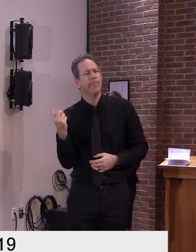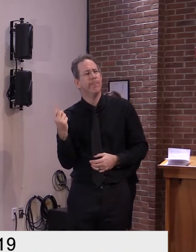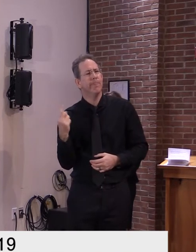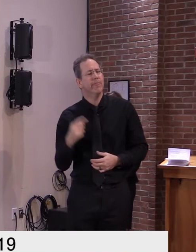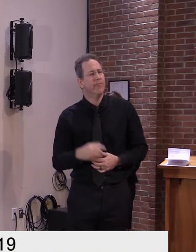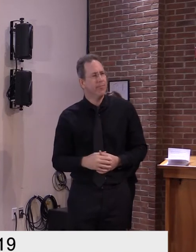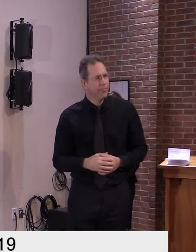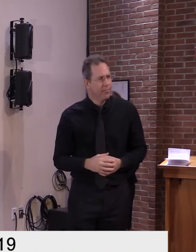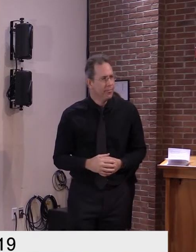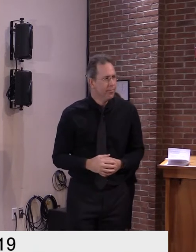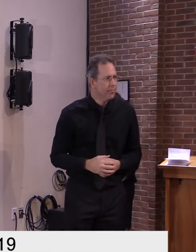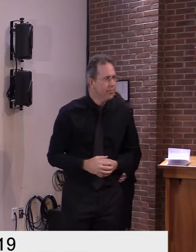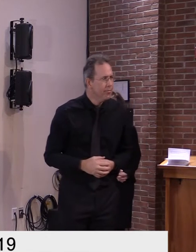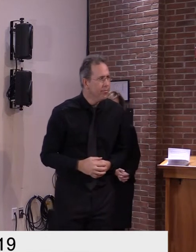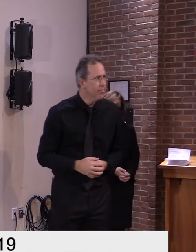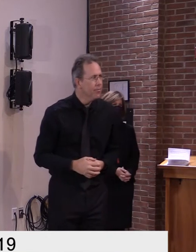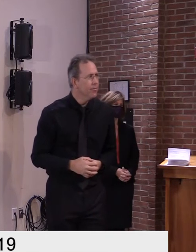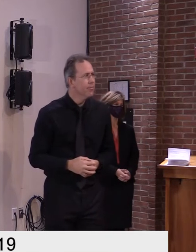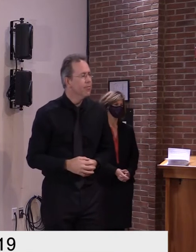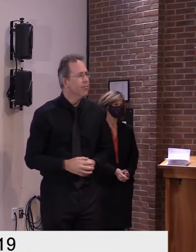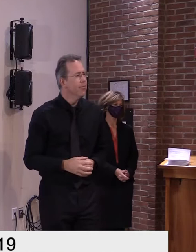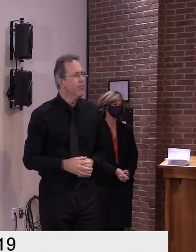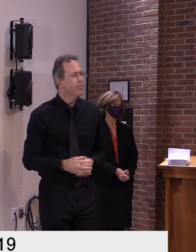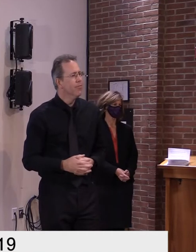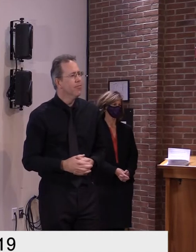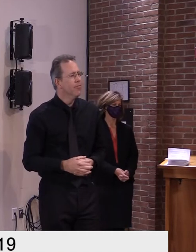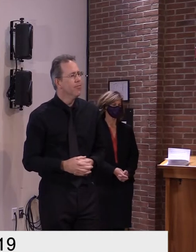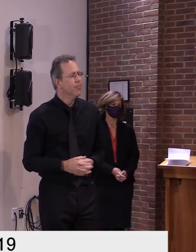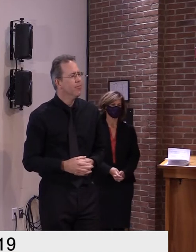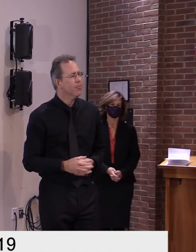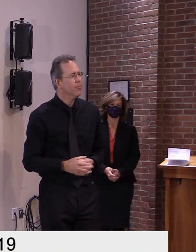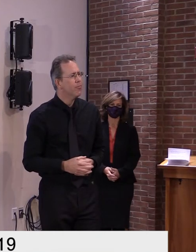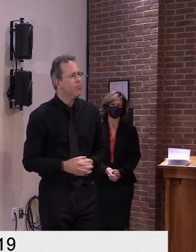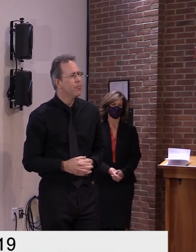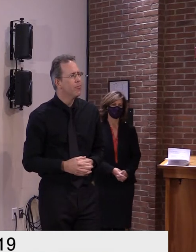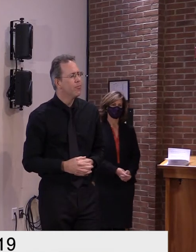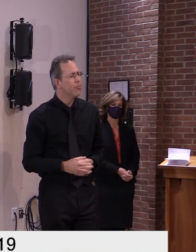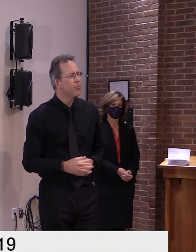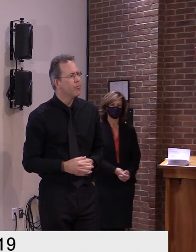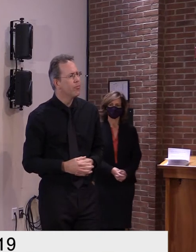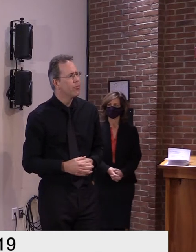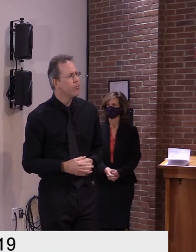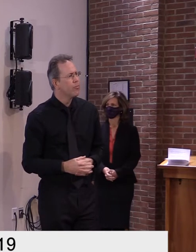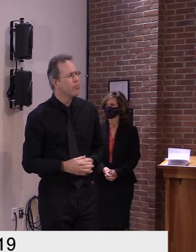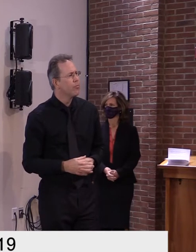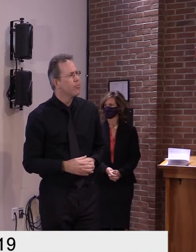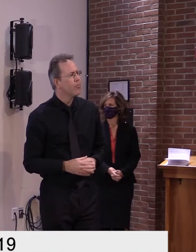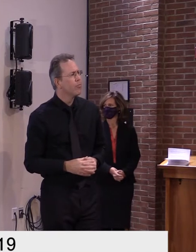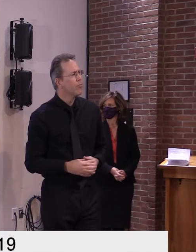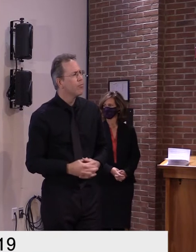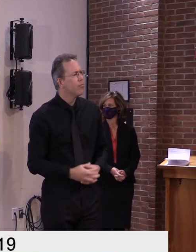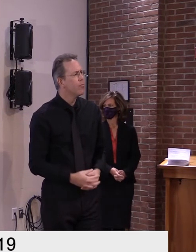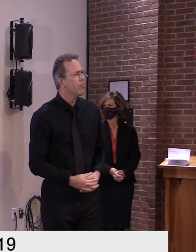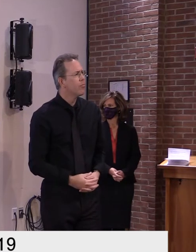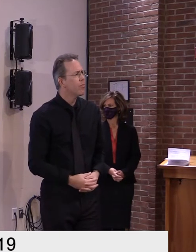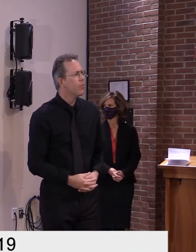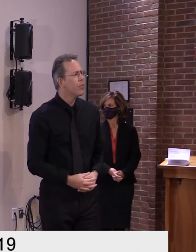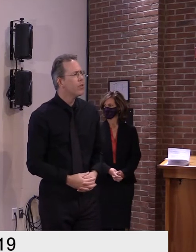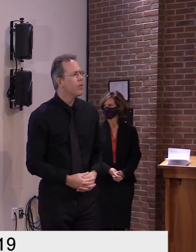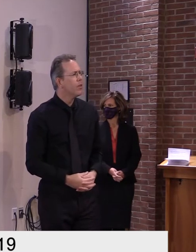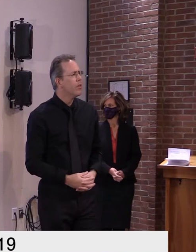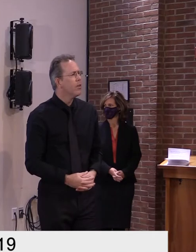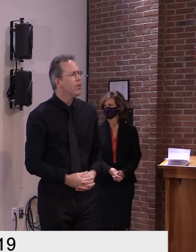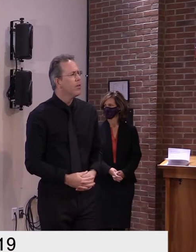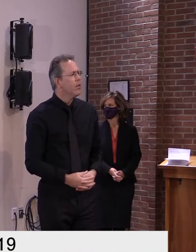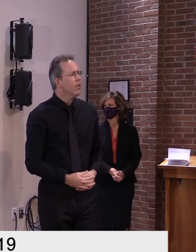been reports of extra doses in the Pfizer vaccine in some vials by maybe 20 or